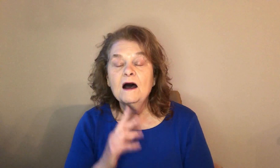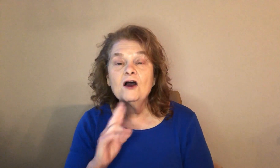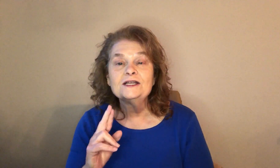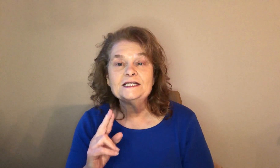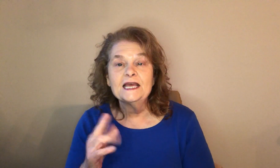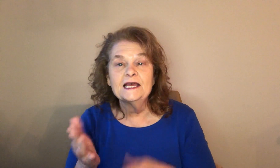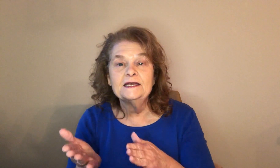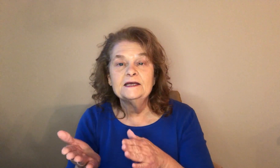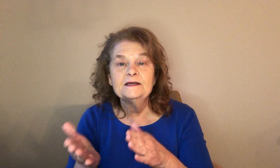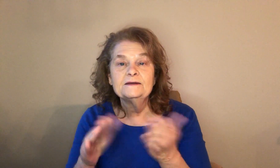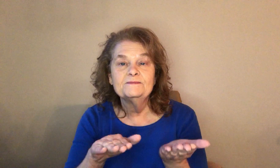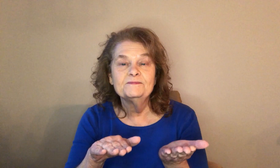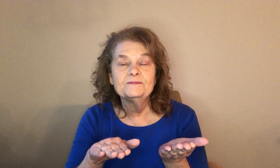Are dead.